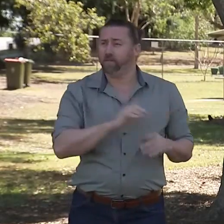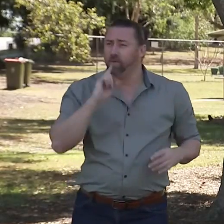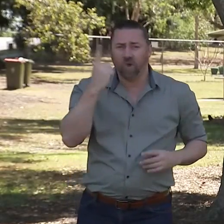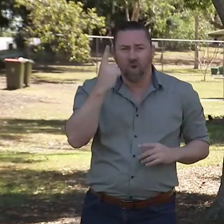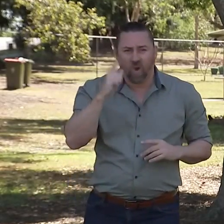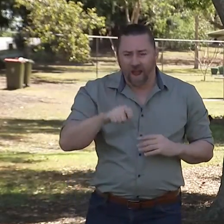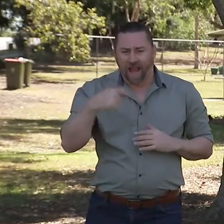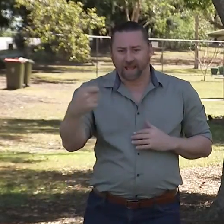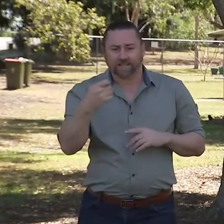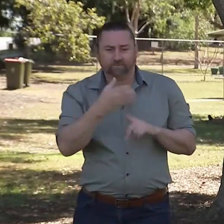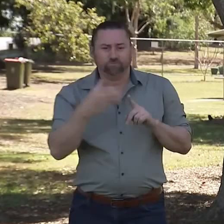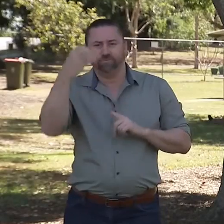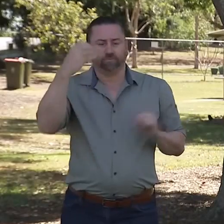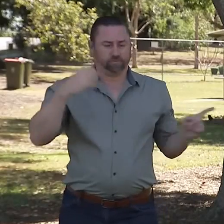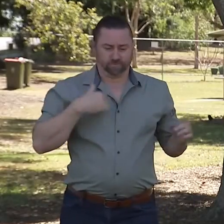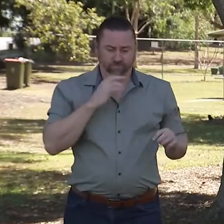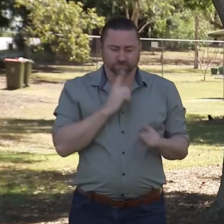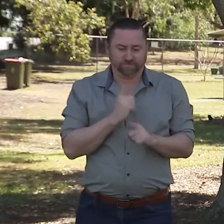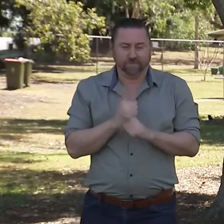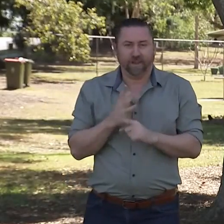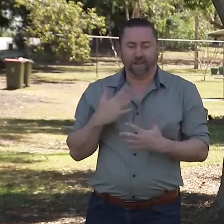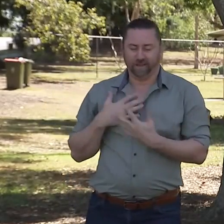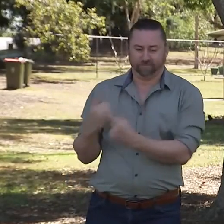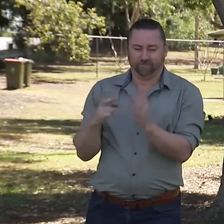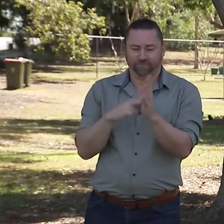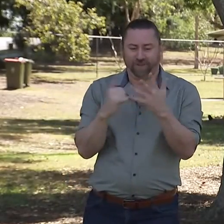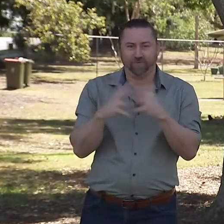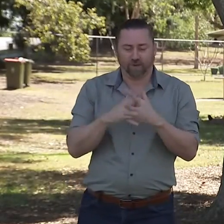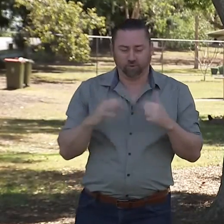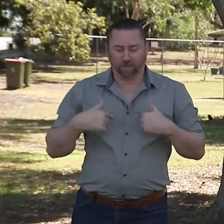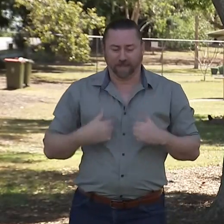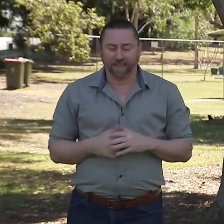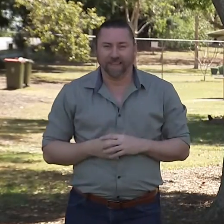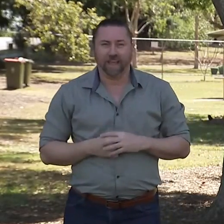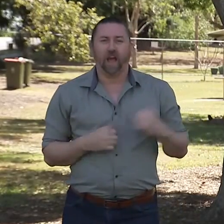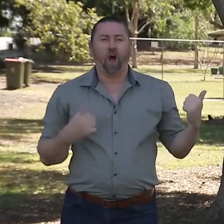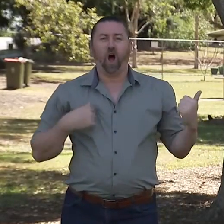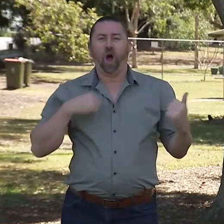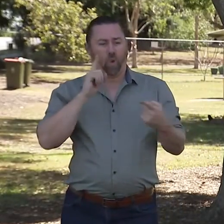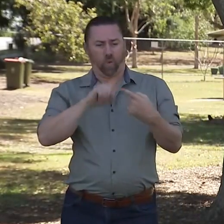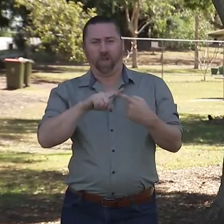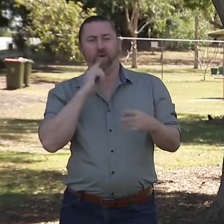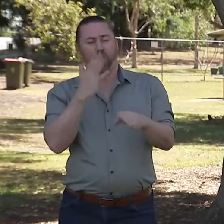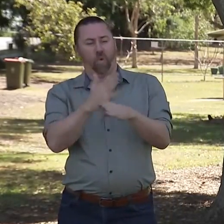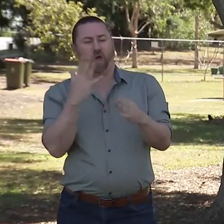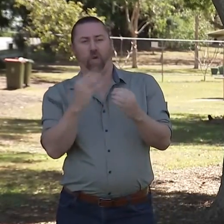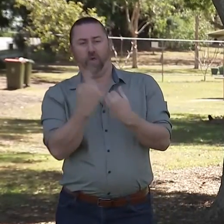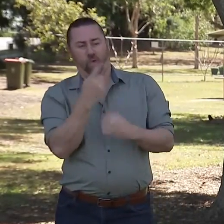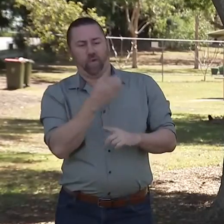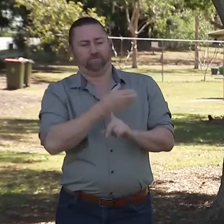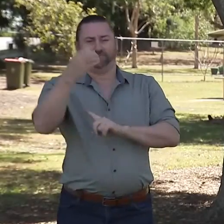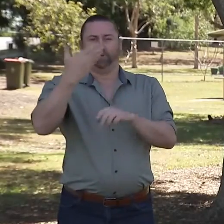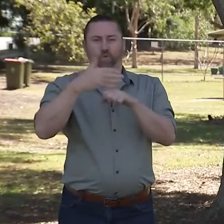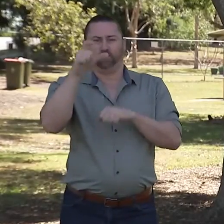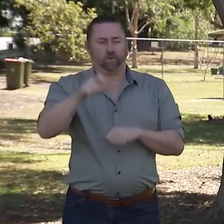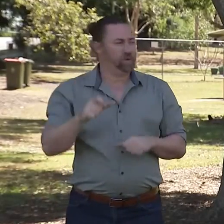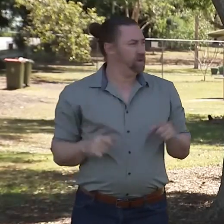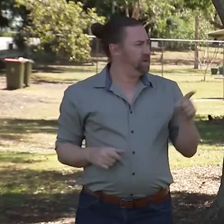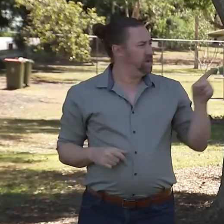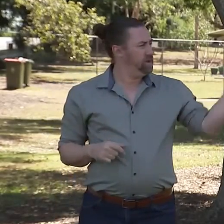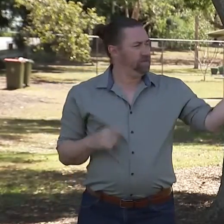a few... Well, I'm not commenting on that. That's a matter for New South Wales. I'll work with whoever they have.